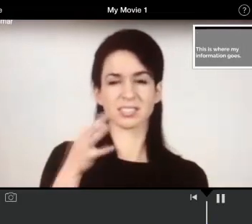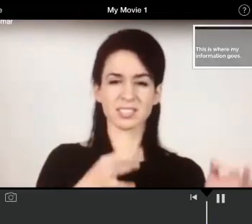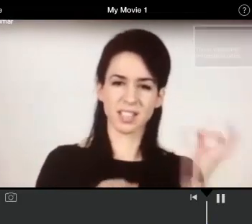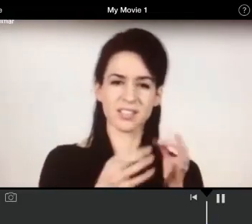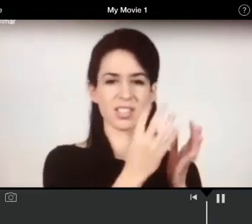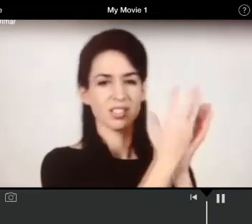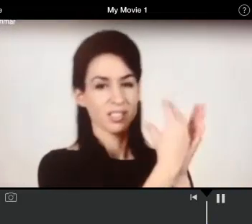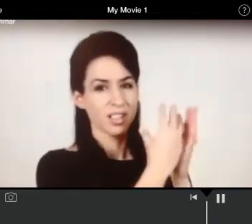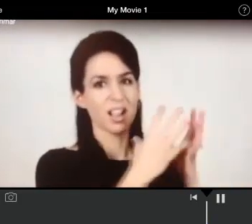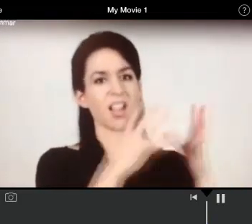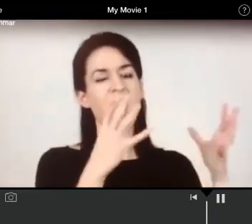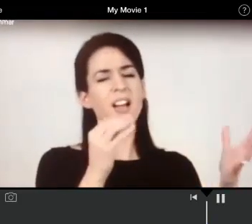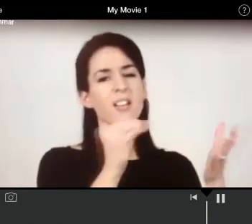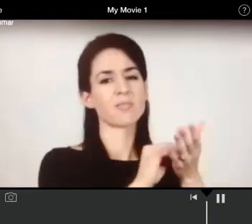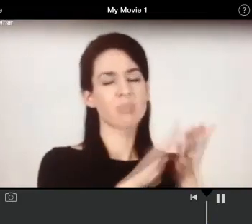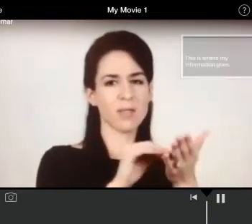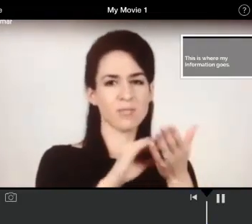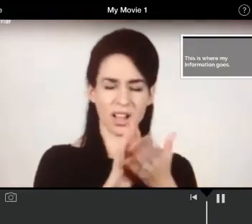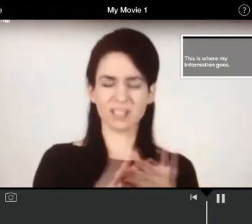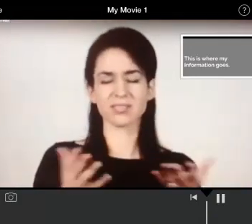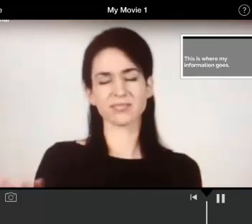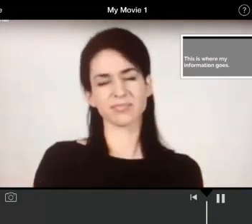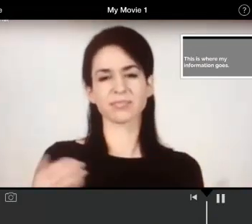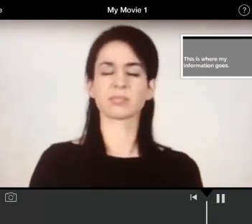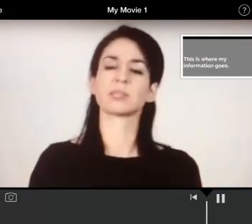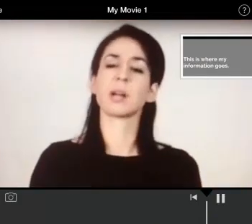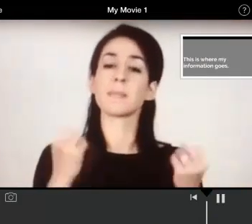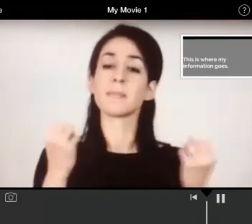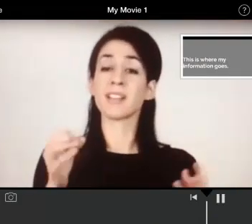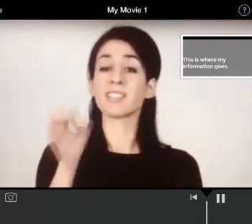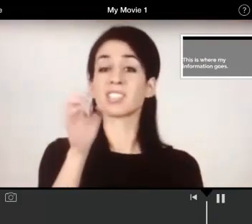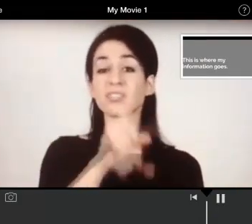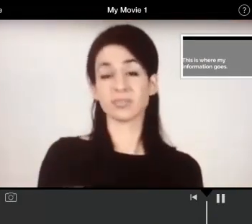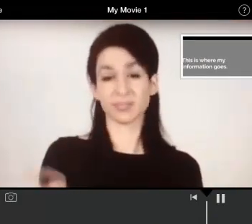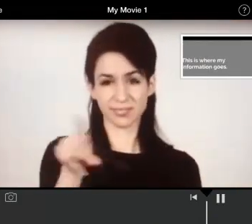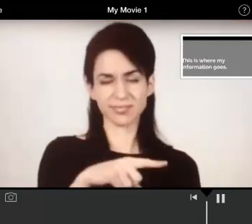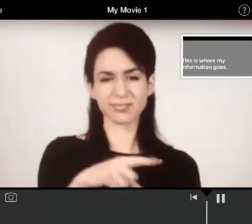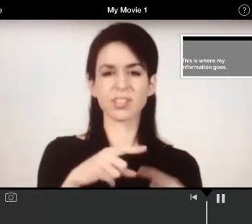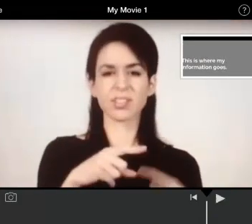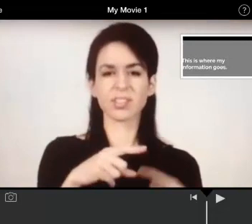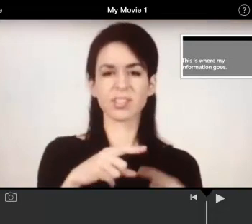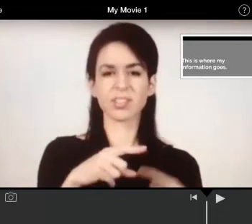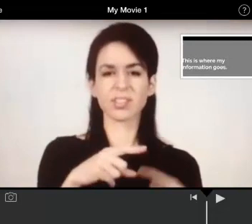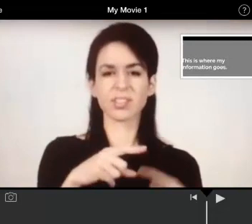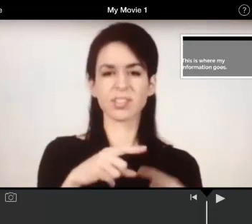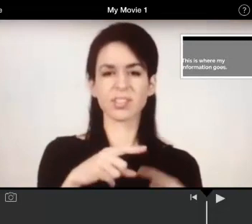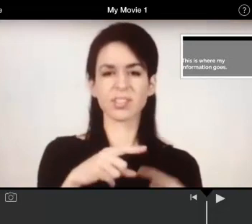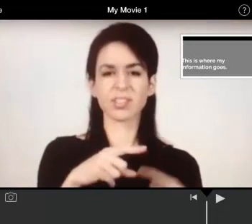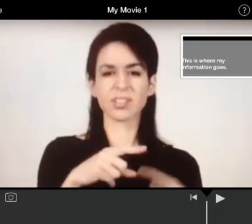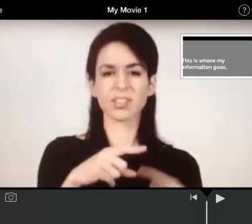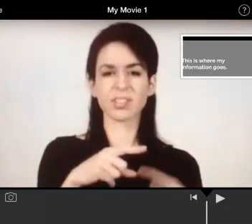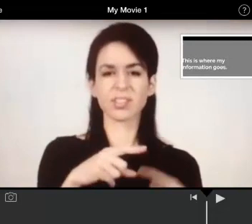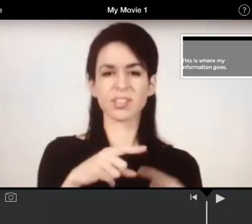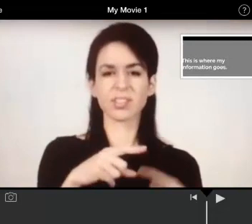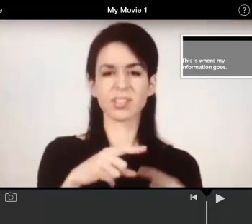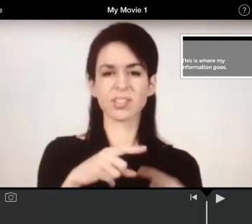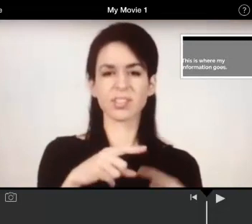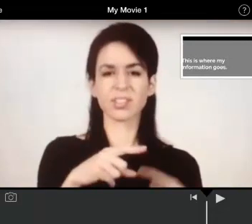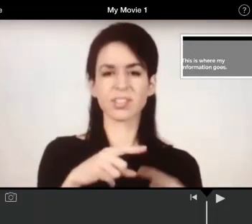show up in the background. Obviously, you're going to want it longer so that people have time to read it. Okay. So when I'm finished, I'm going to